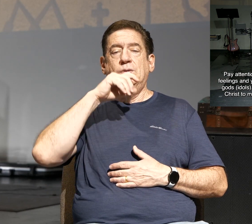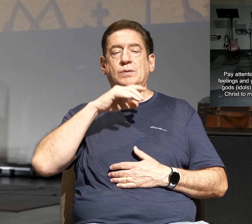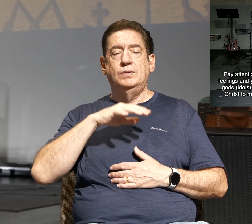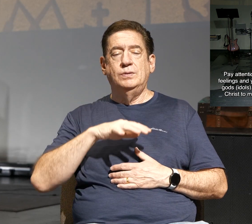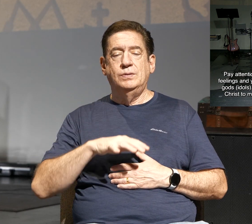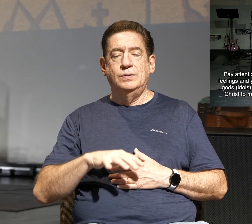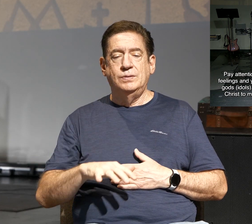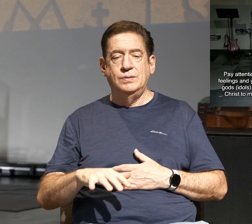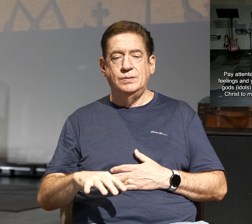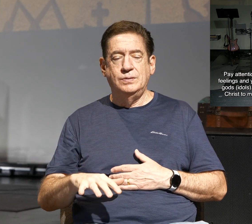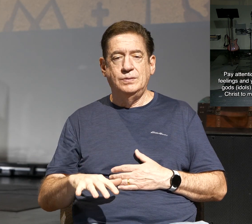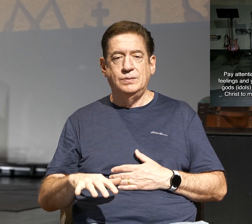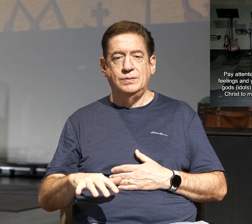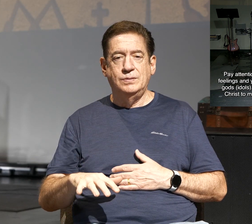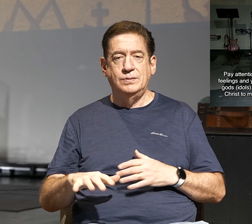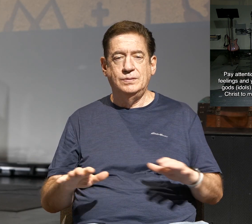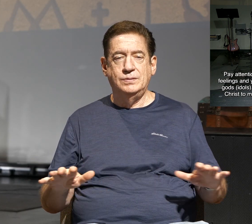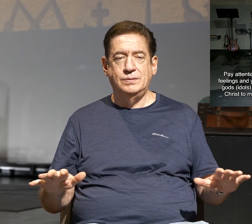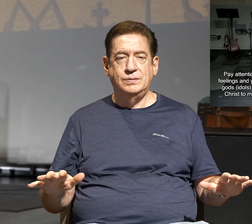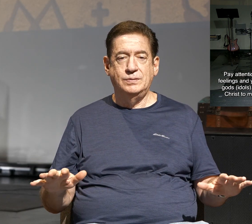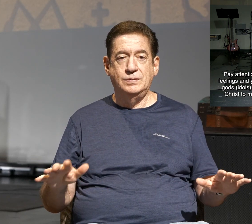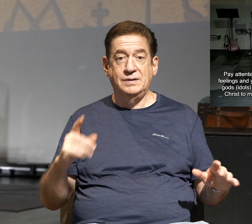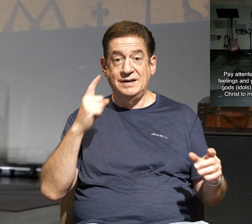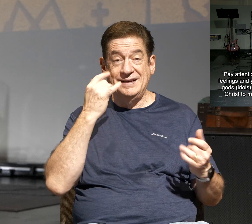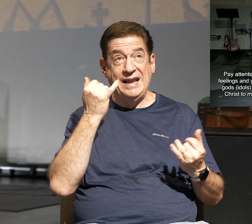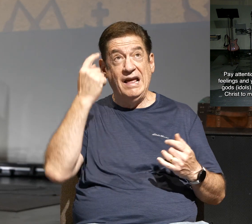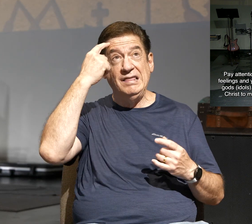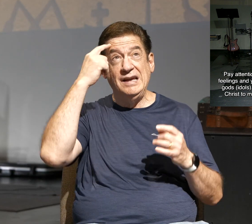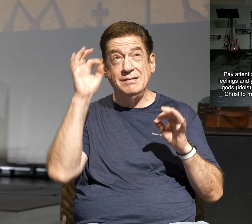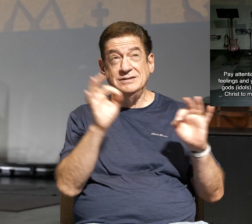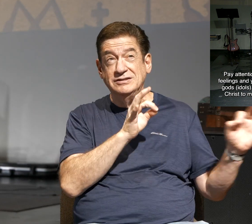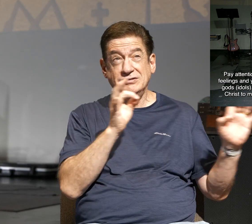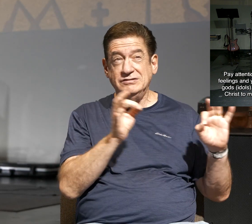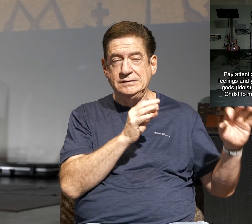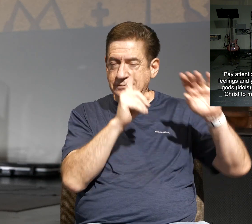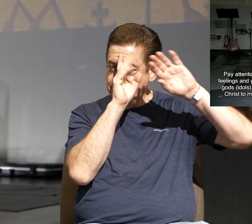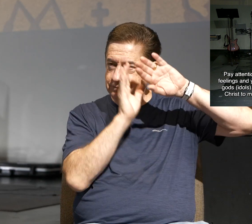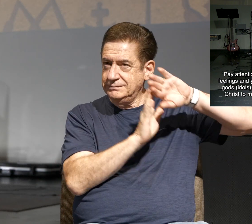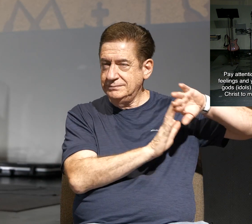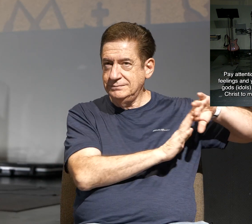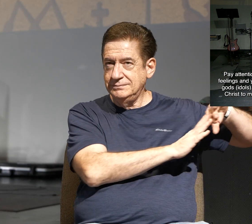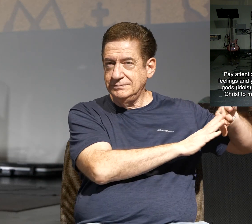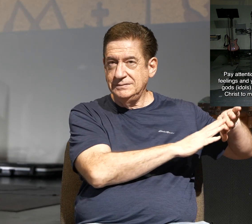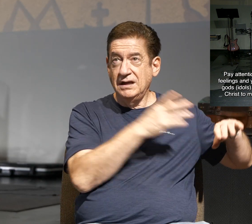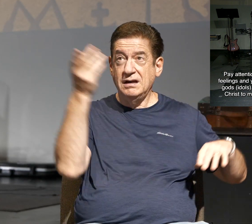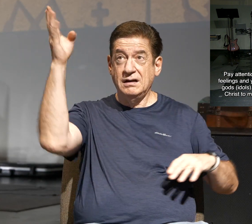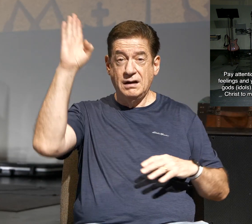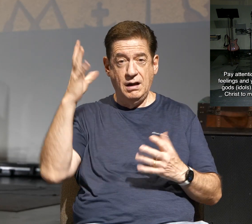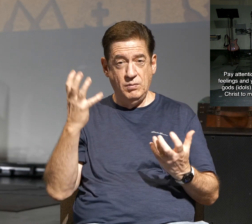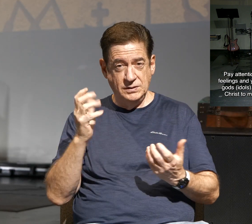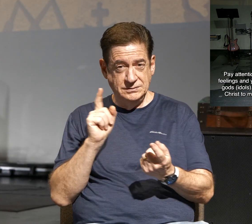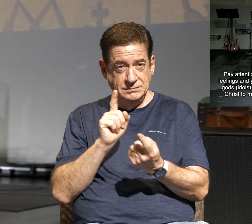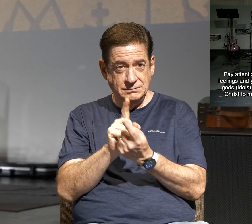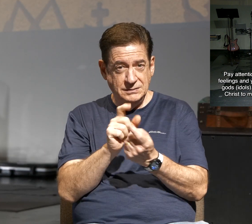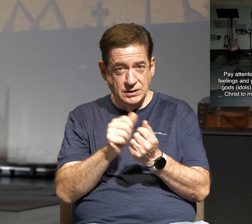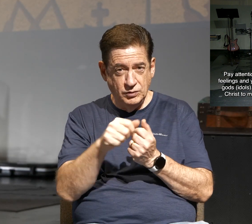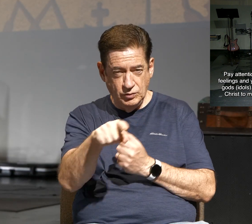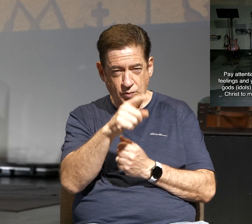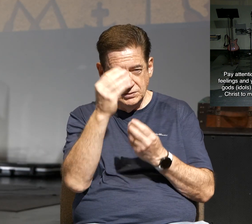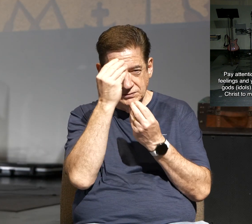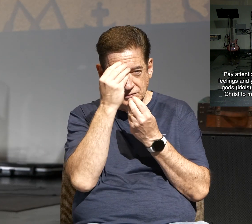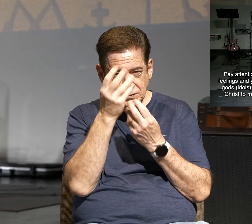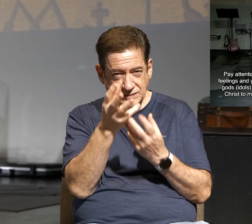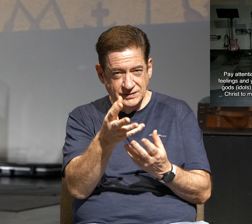Exhale. Set aside anything that's distracting you here this morning. God wants to meet with you. He wants to reveal himself to you. He wants to speak to your